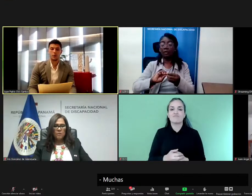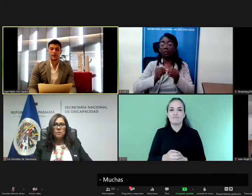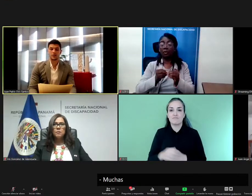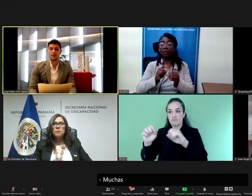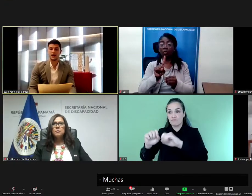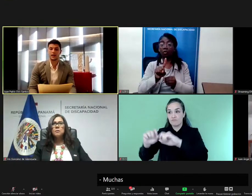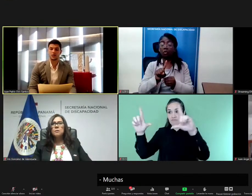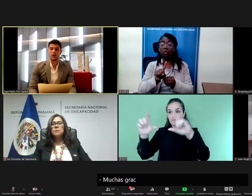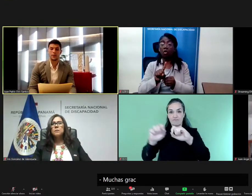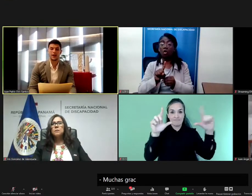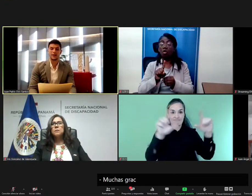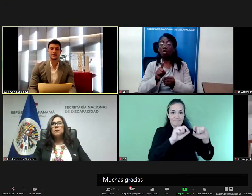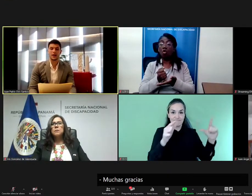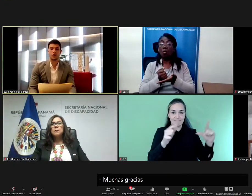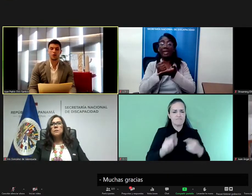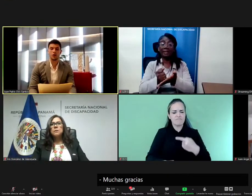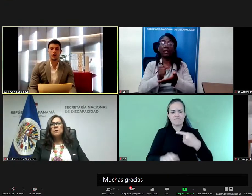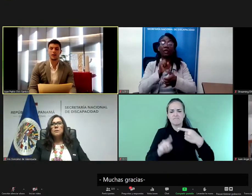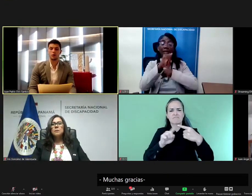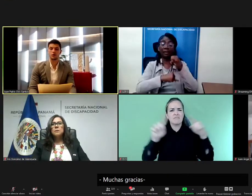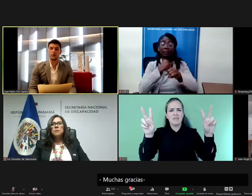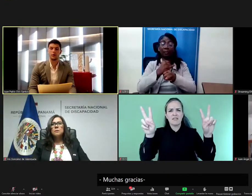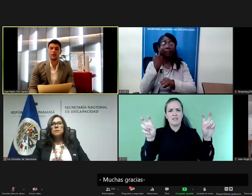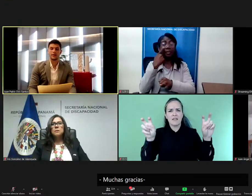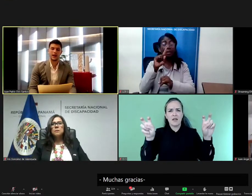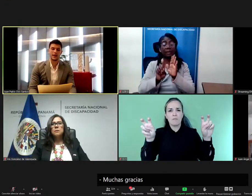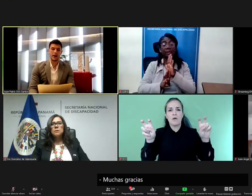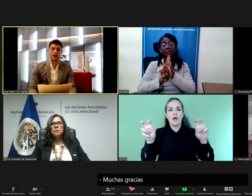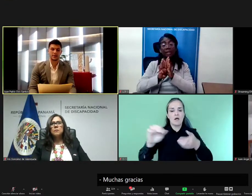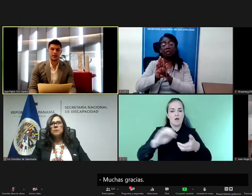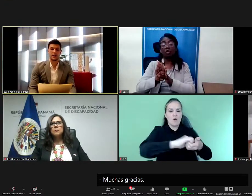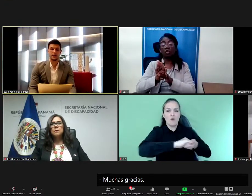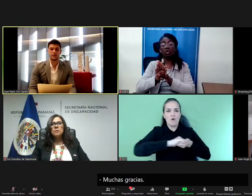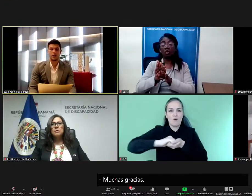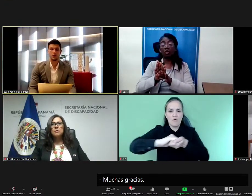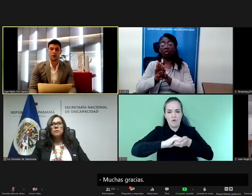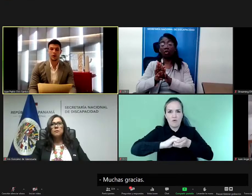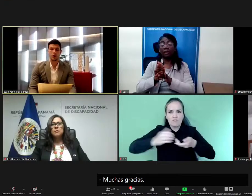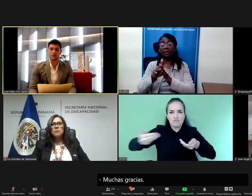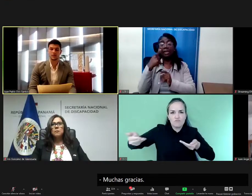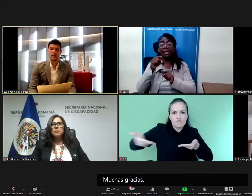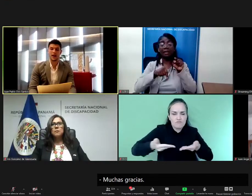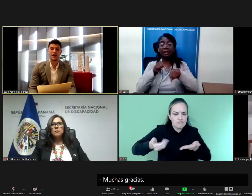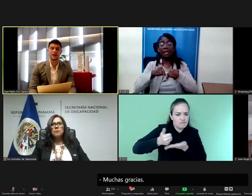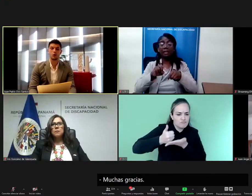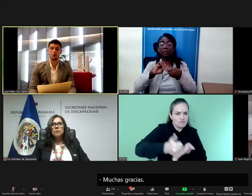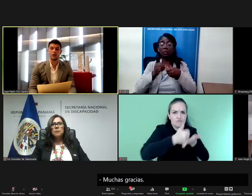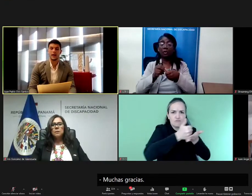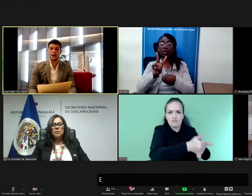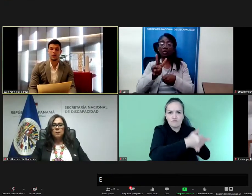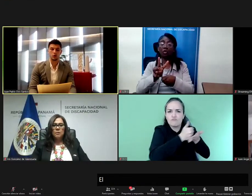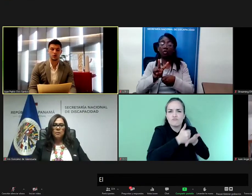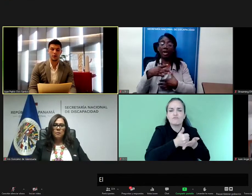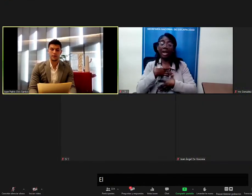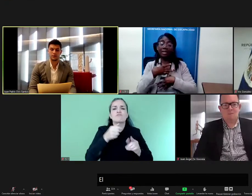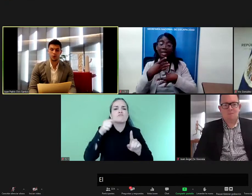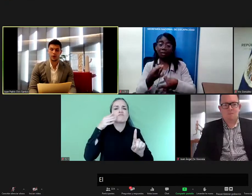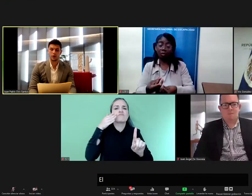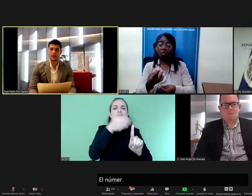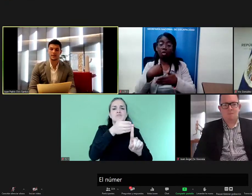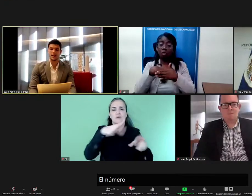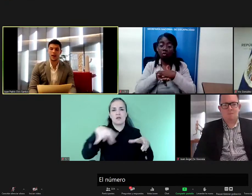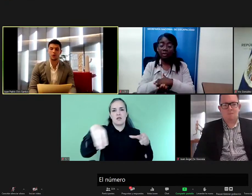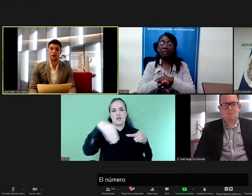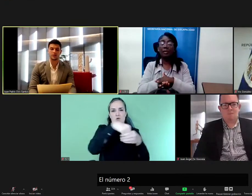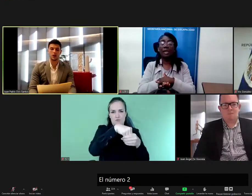panels topic number one will be international cooperation for inclusive development of disabilities number two